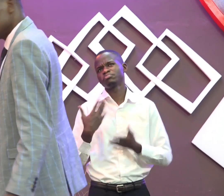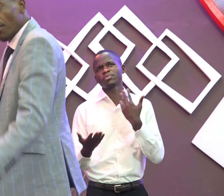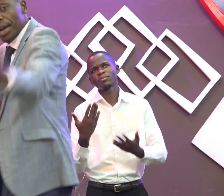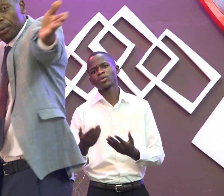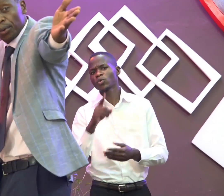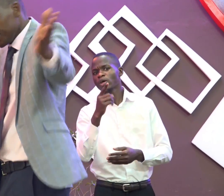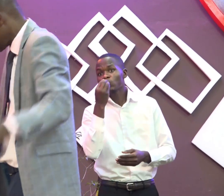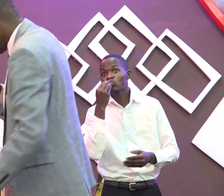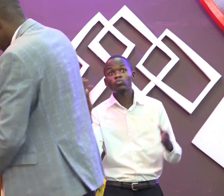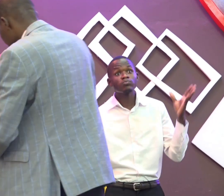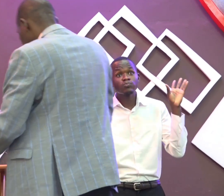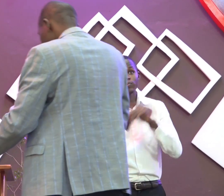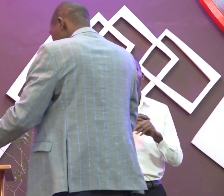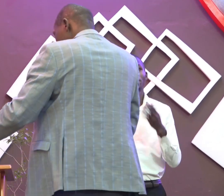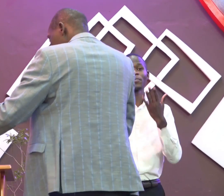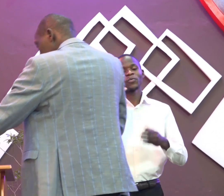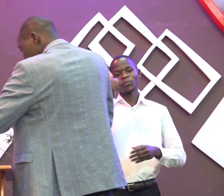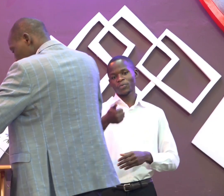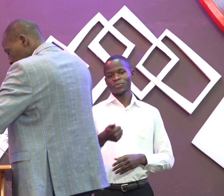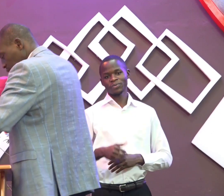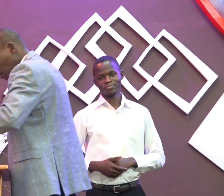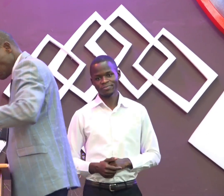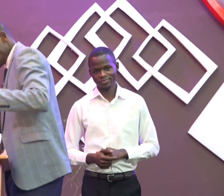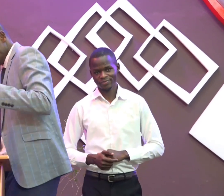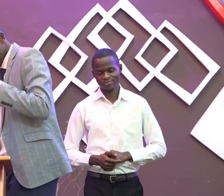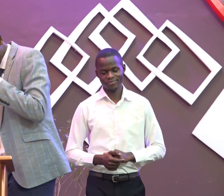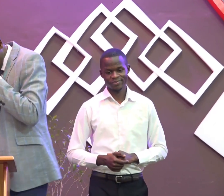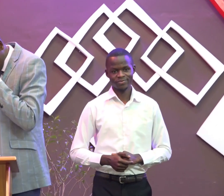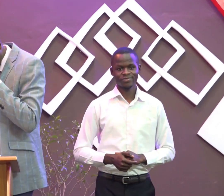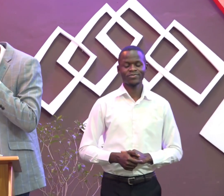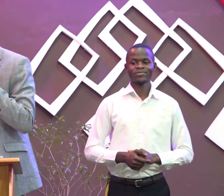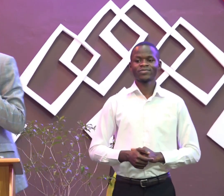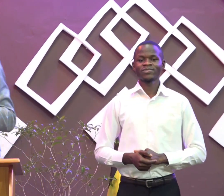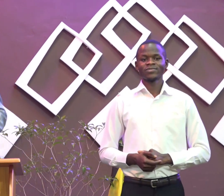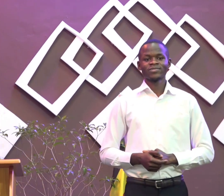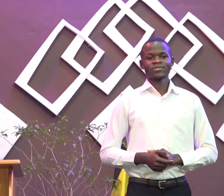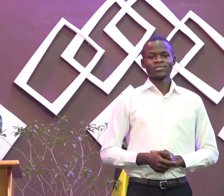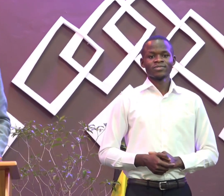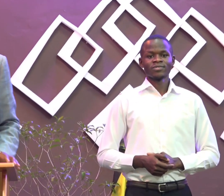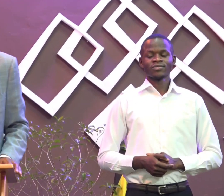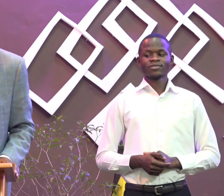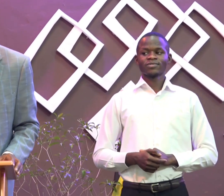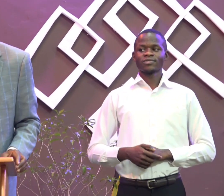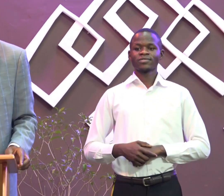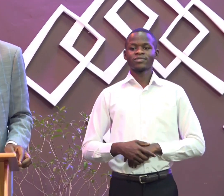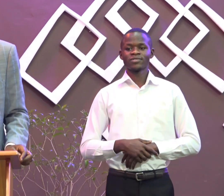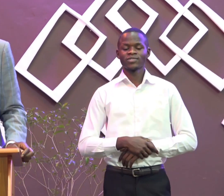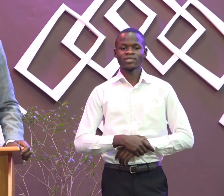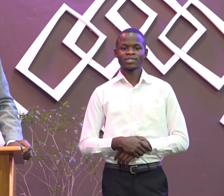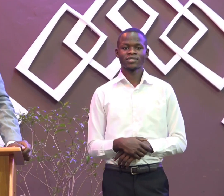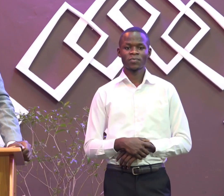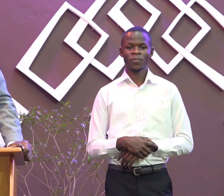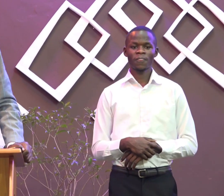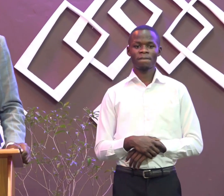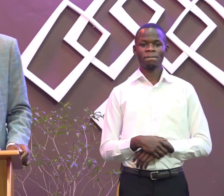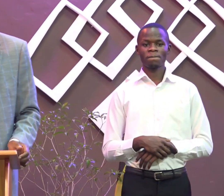wanca odakukuli. So from that day I never repeated that kind of behavior of rebelling and saying I will